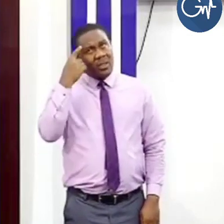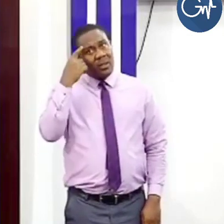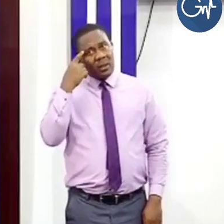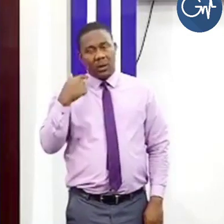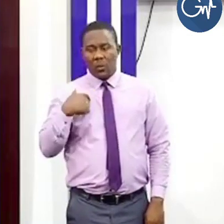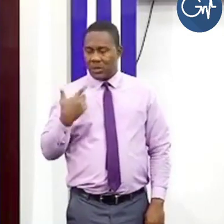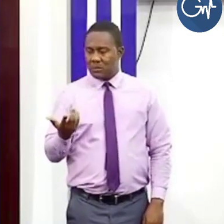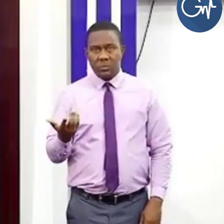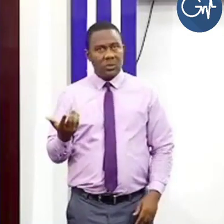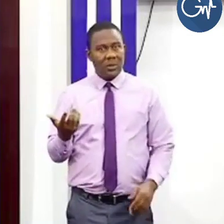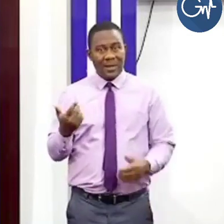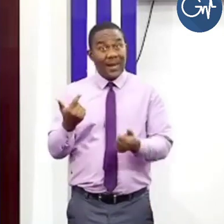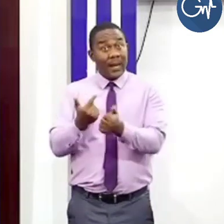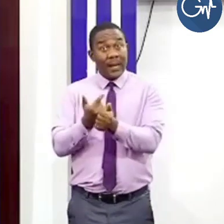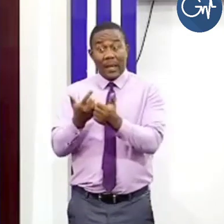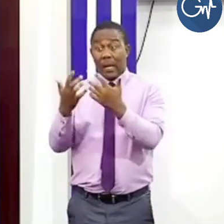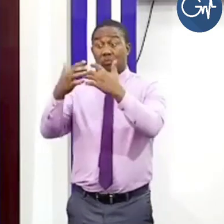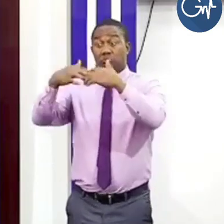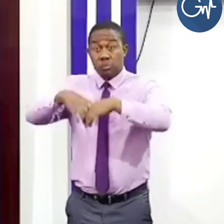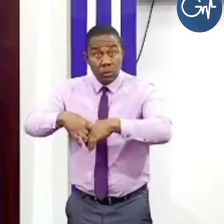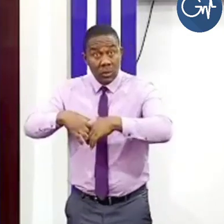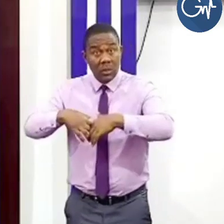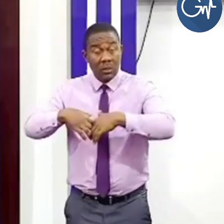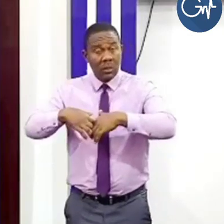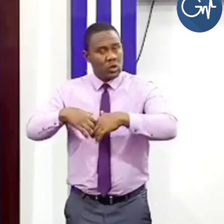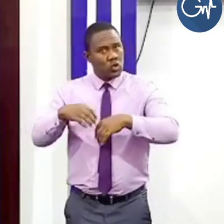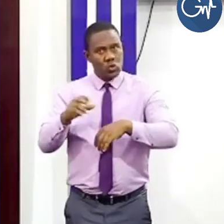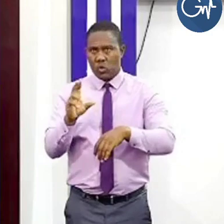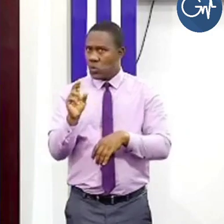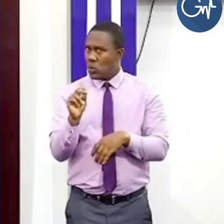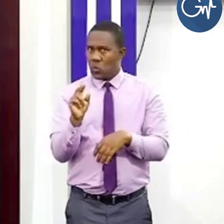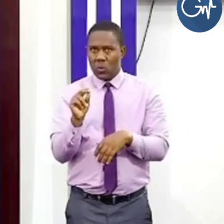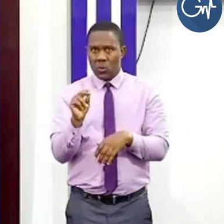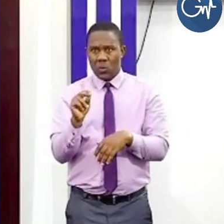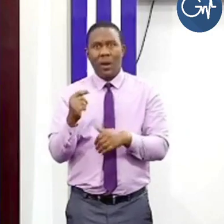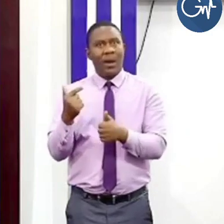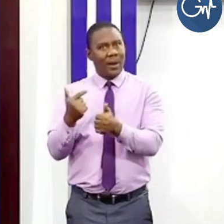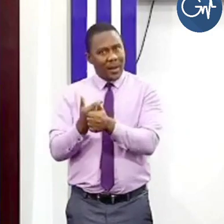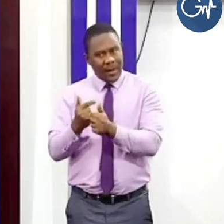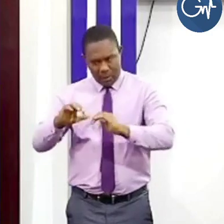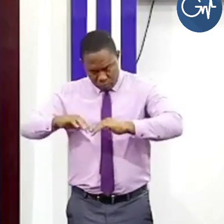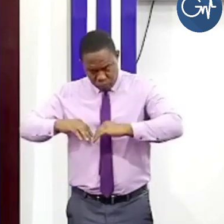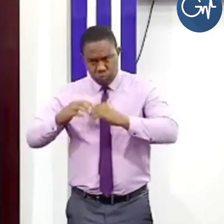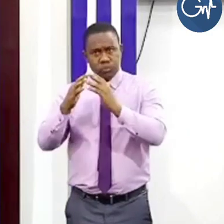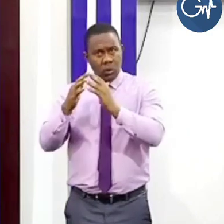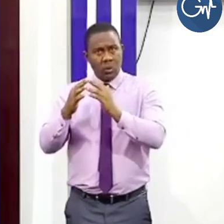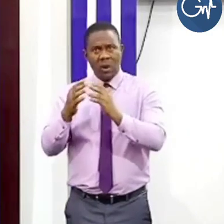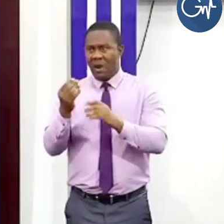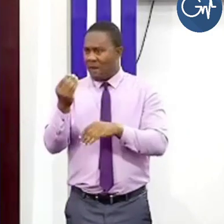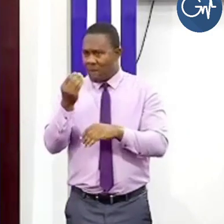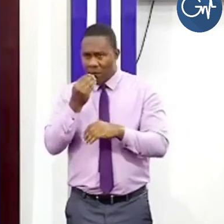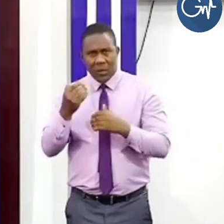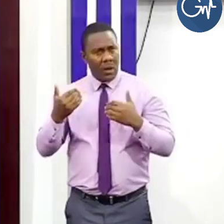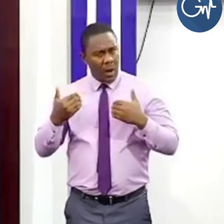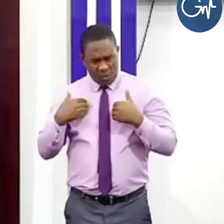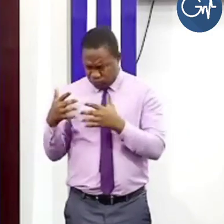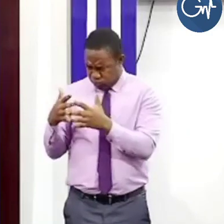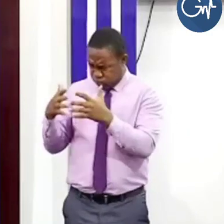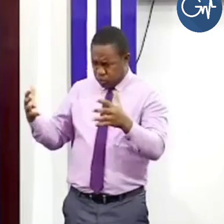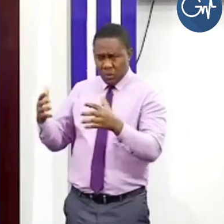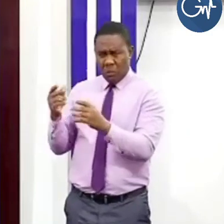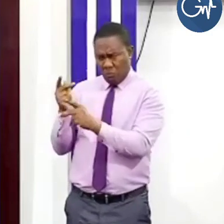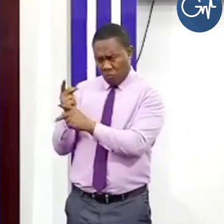in terms of food. We are not on our knees in terms of food. We are doing our best.